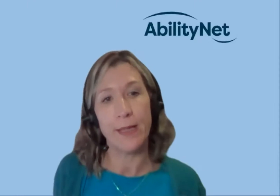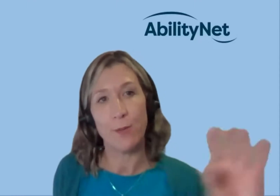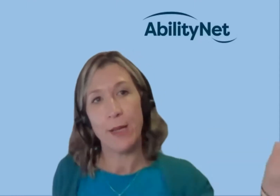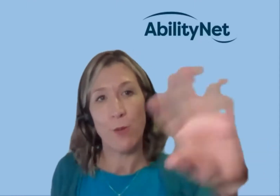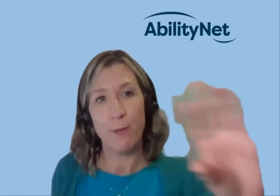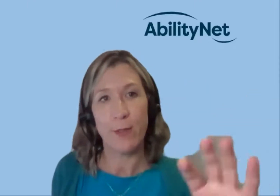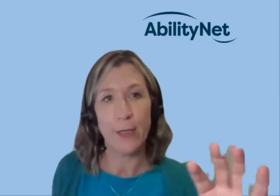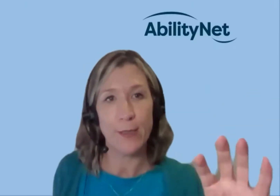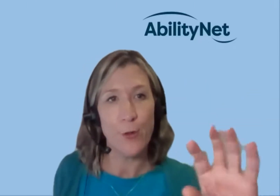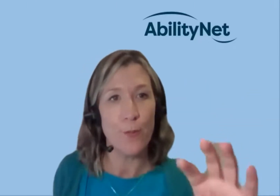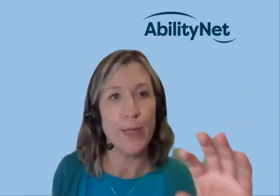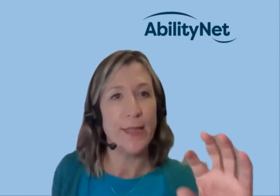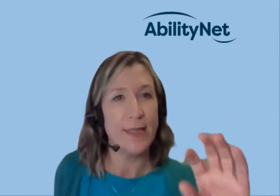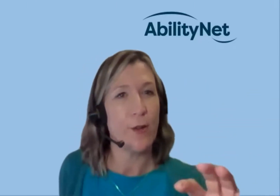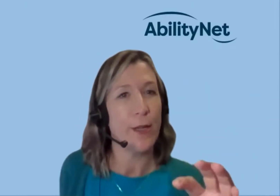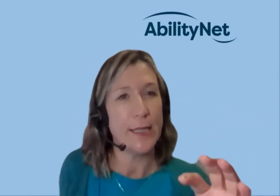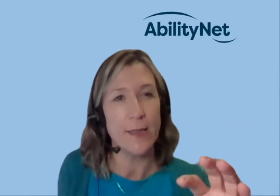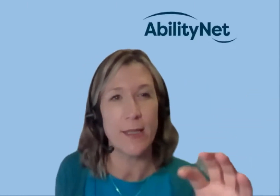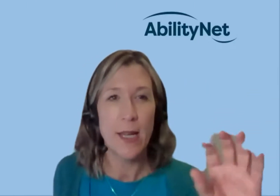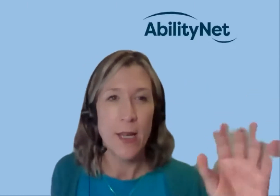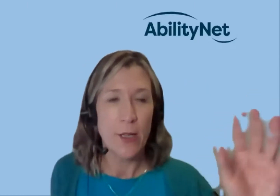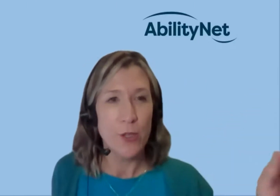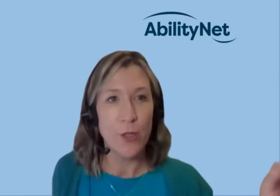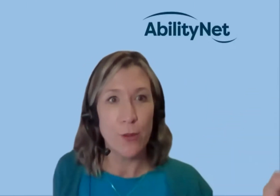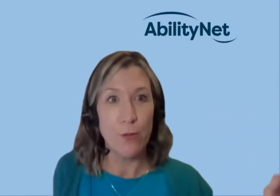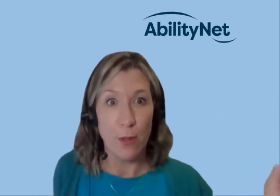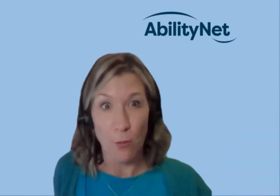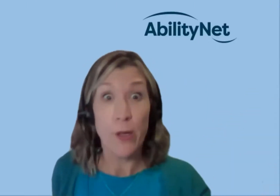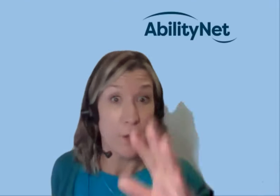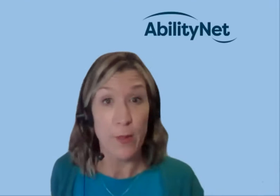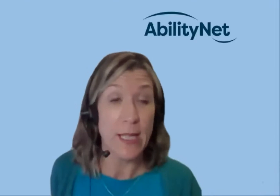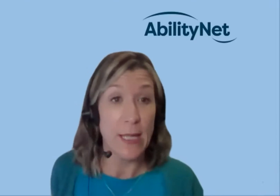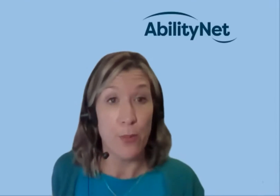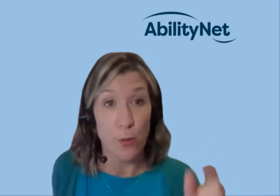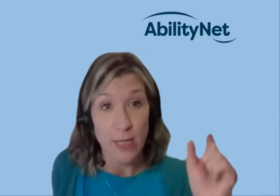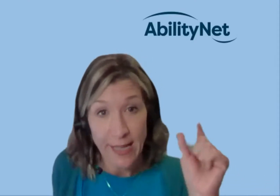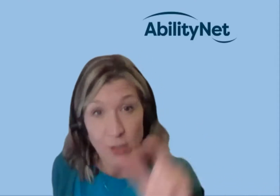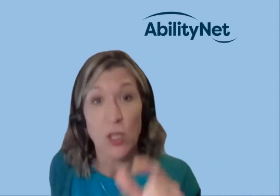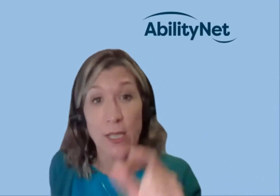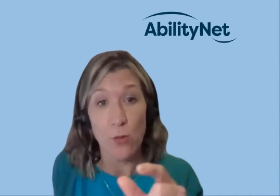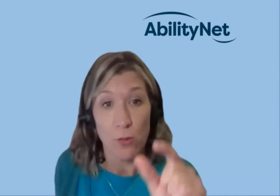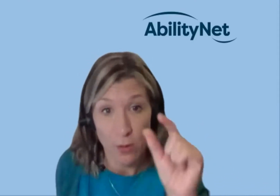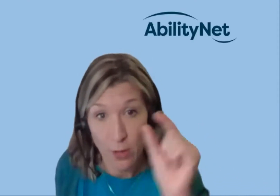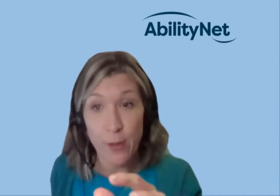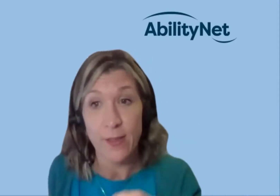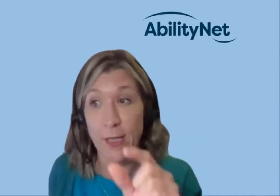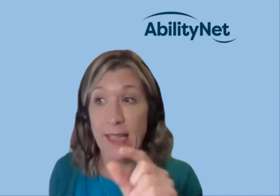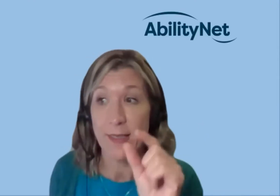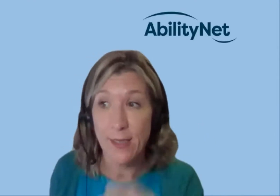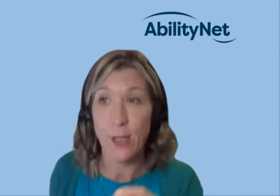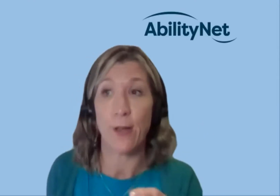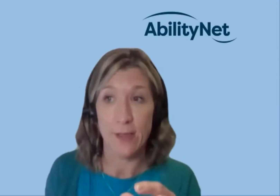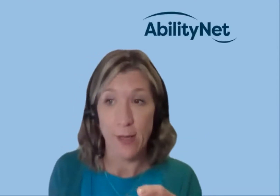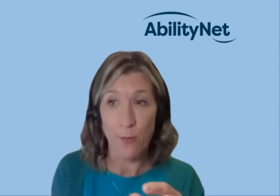trap is when a website's not been designed to work with keyboard and actually your cursor